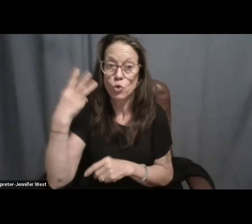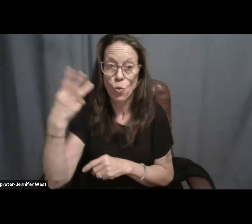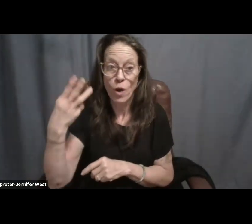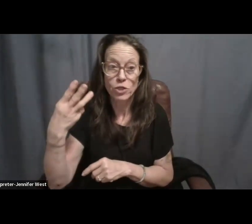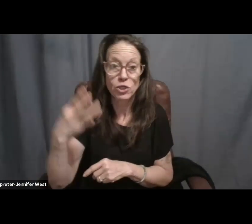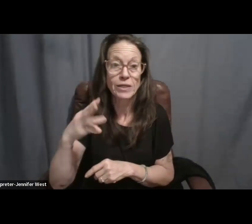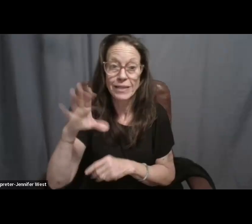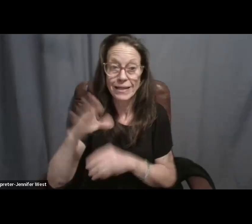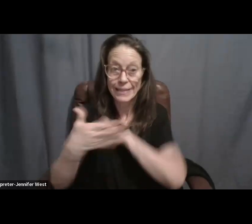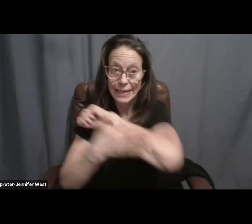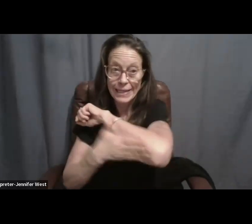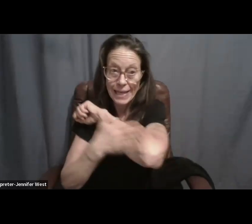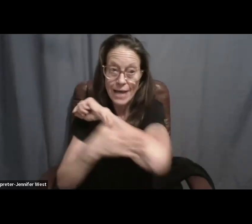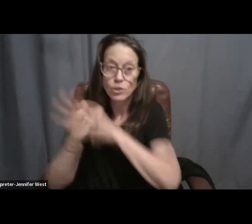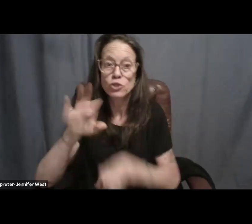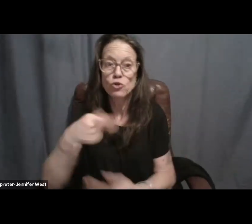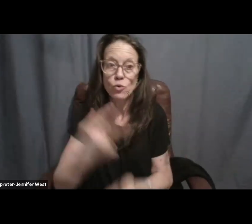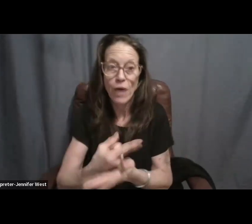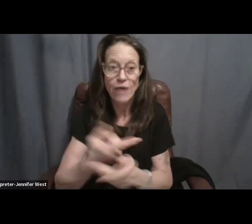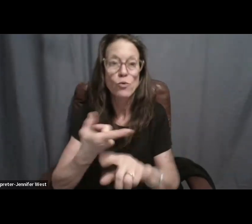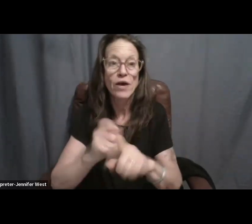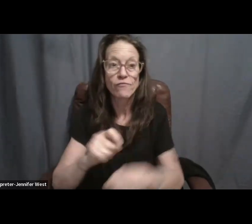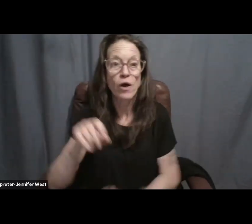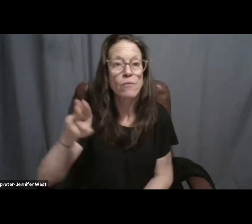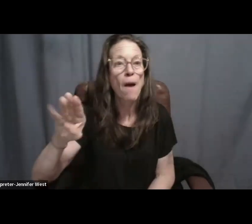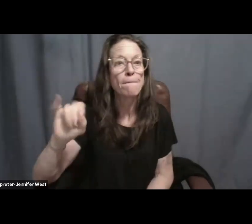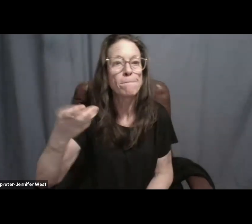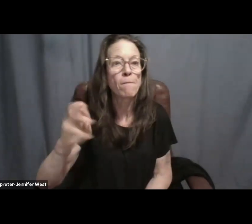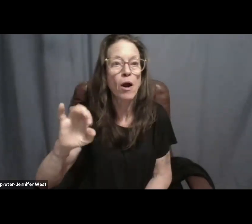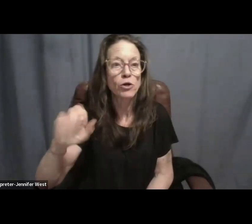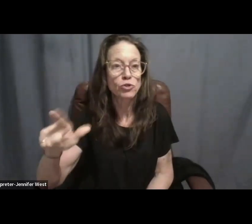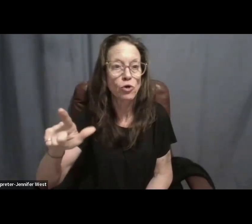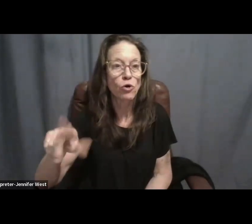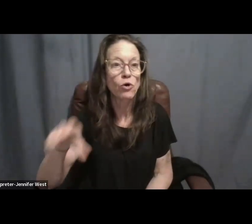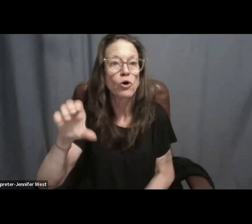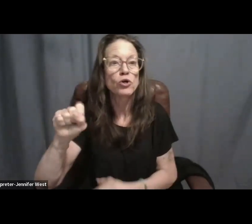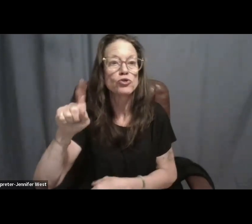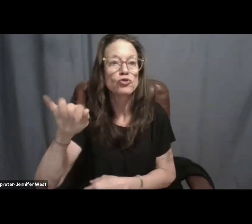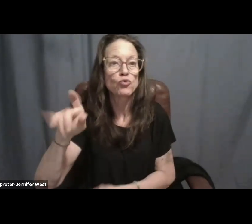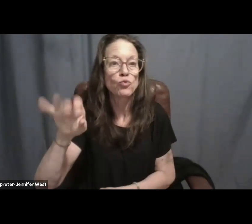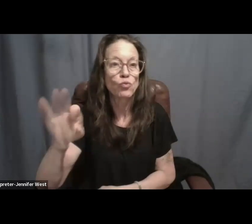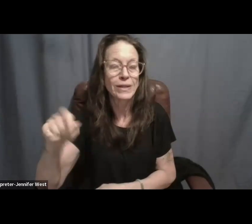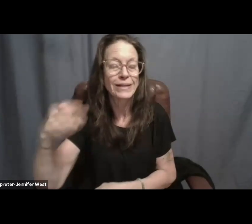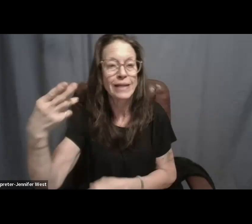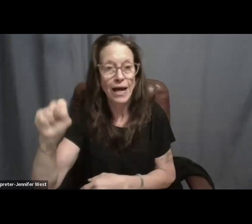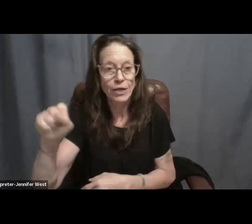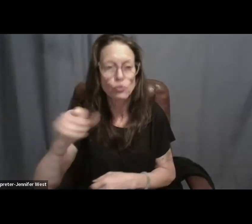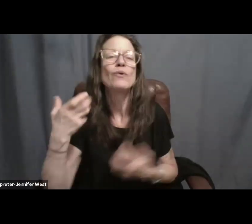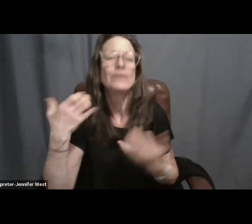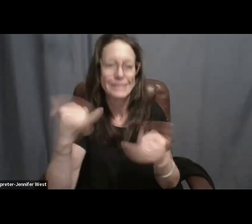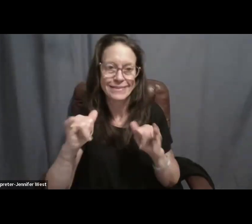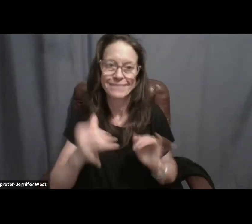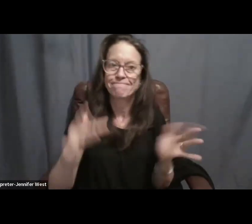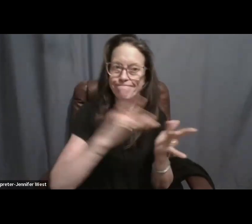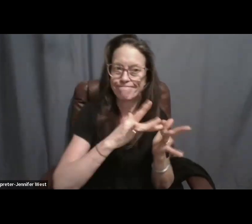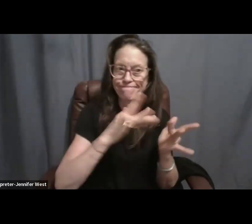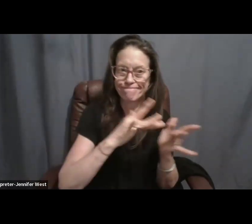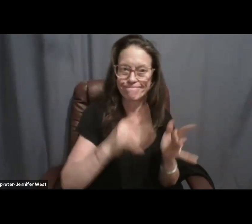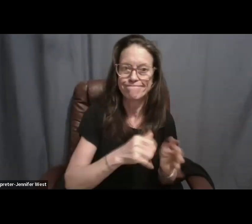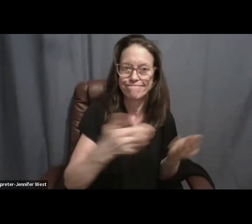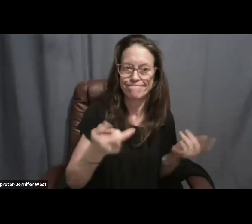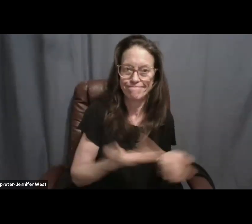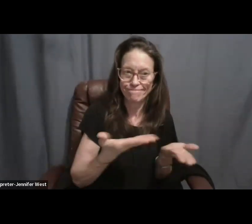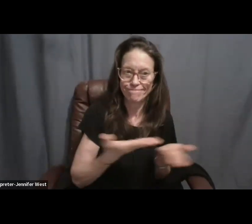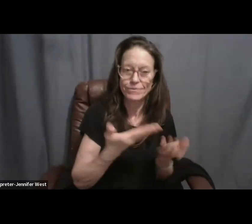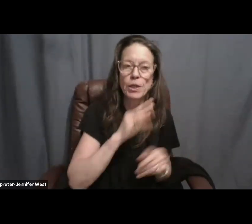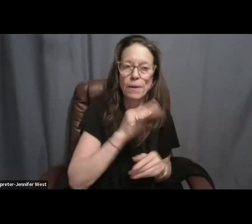School, and she's still in touch with a lot of her friends from Montgomery County. We had